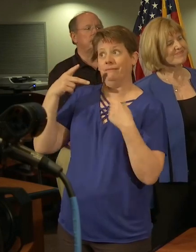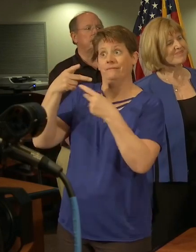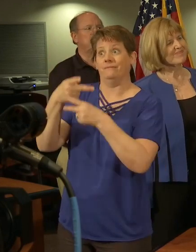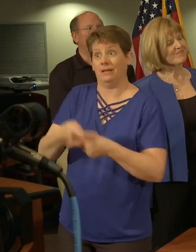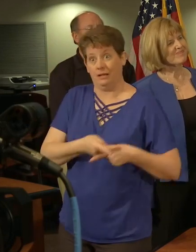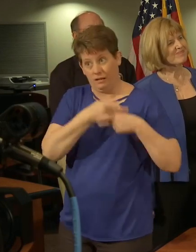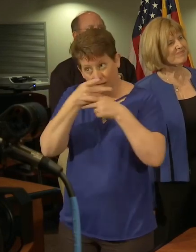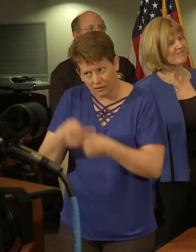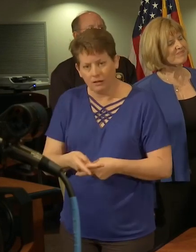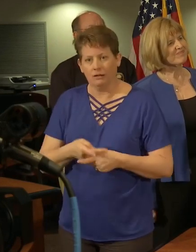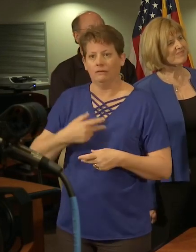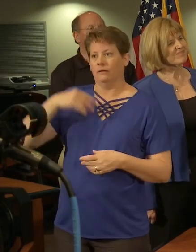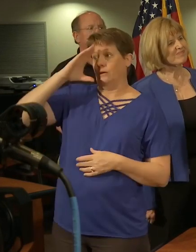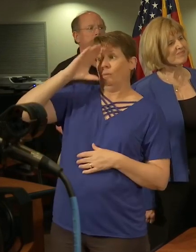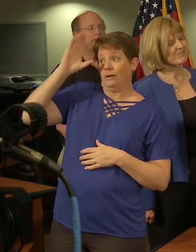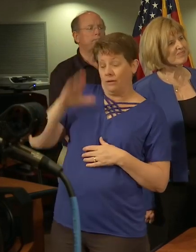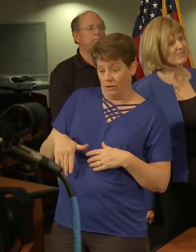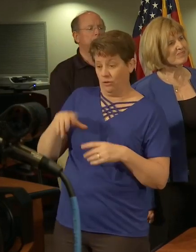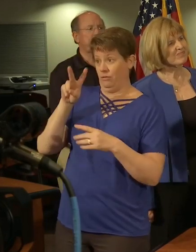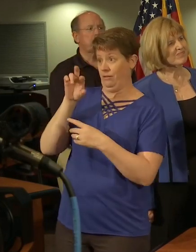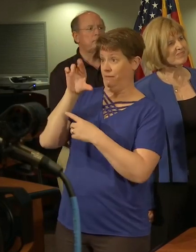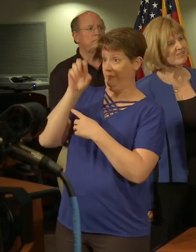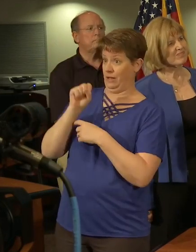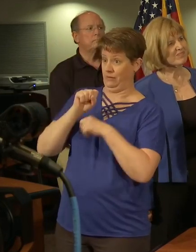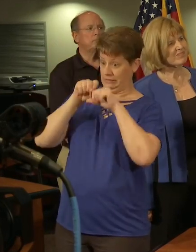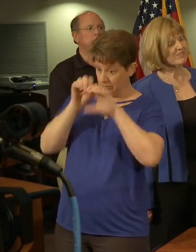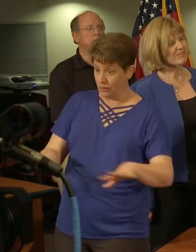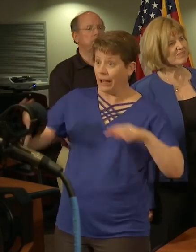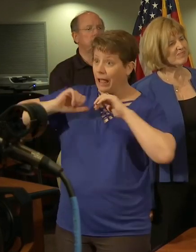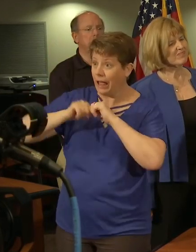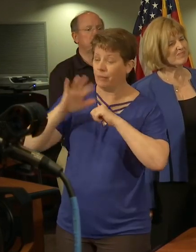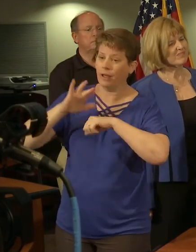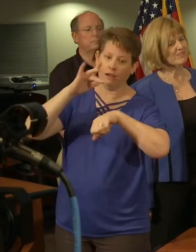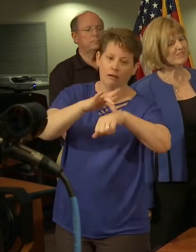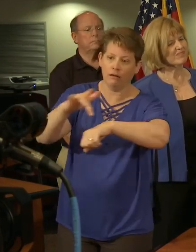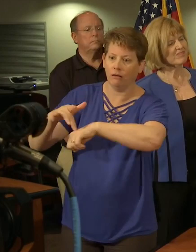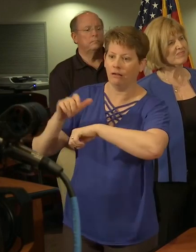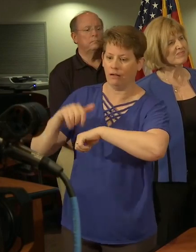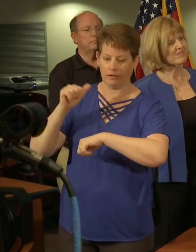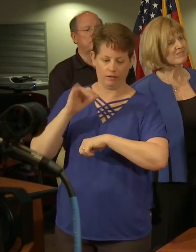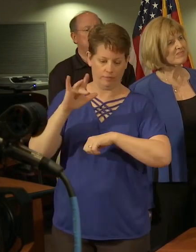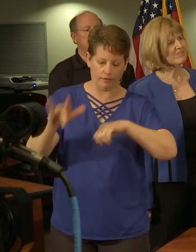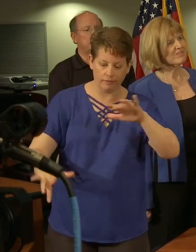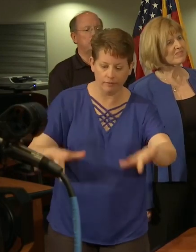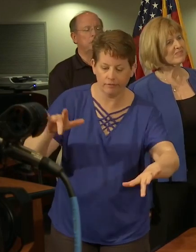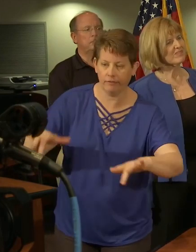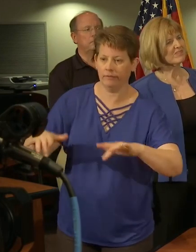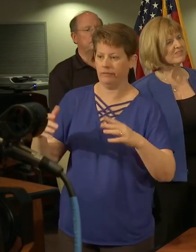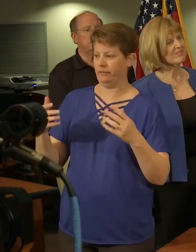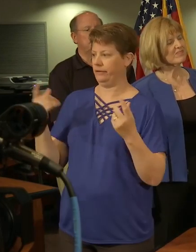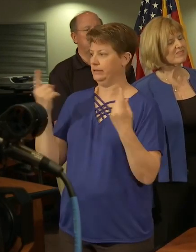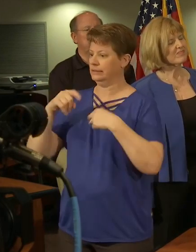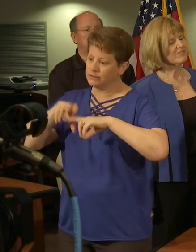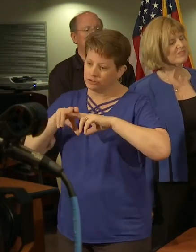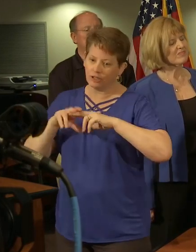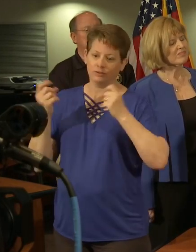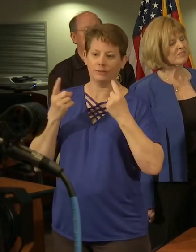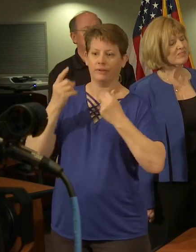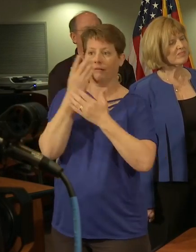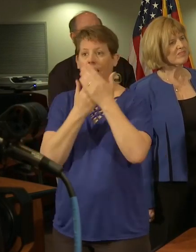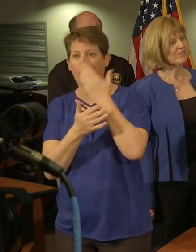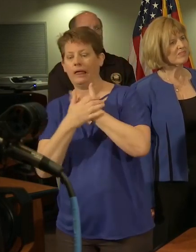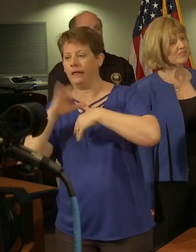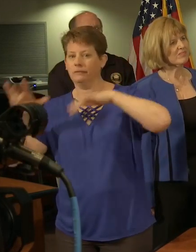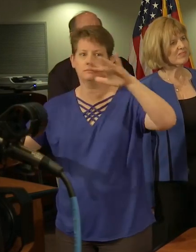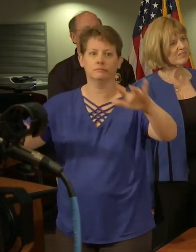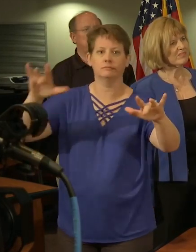careful, because we know that the virus is spread by contact. It could be picked up off of a surface or from someone else's hand.